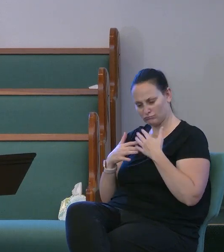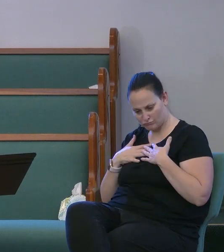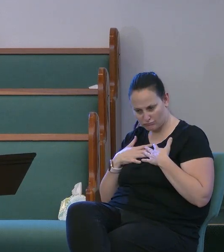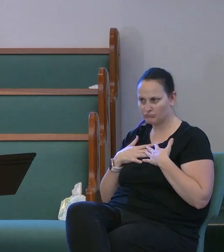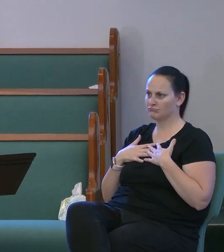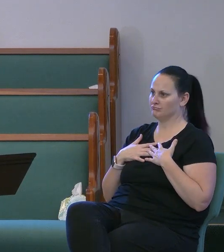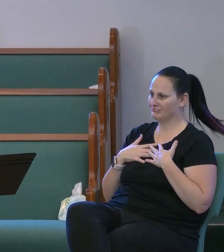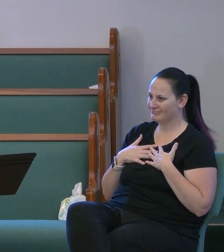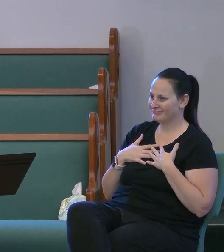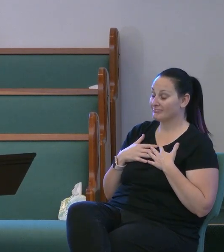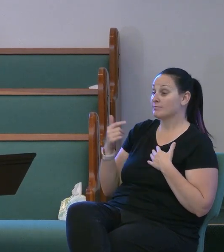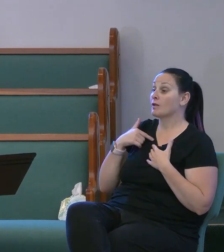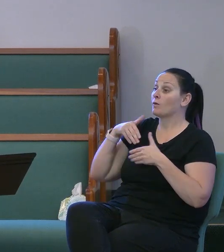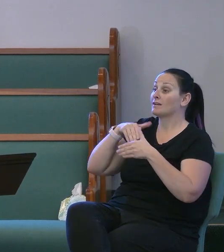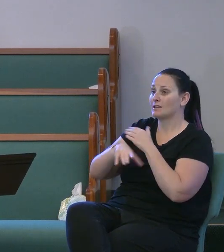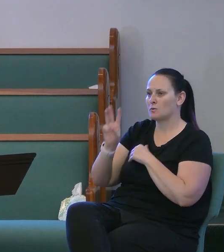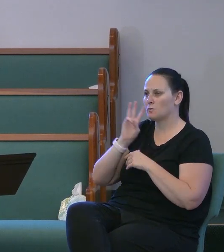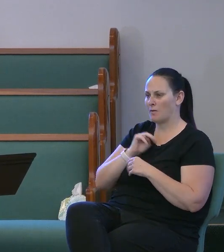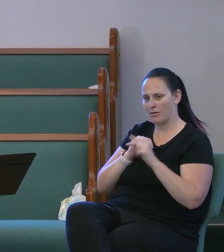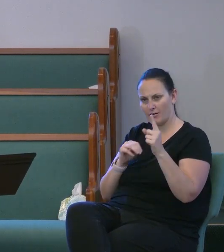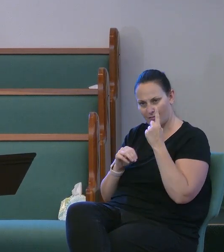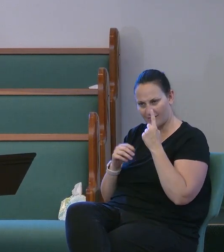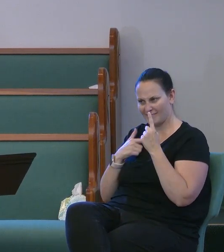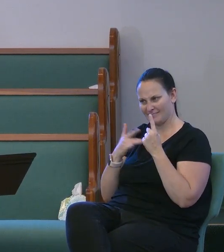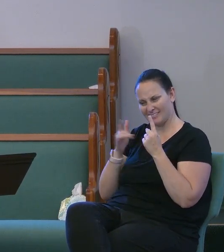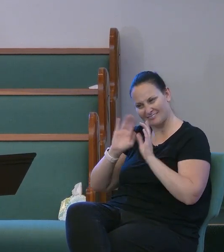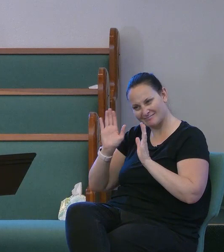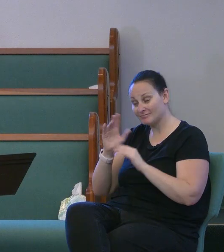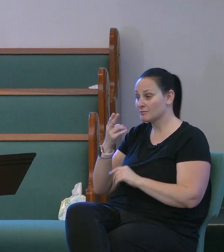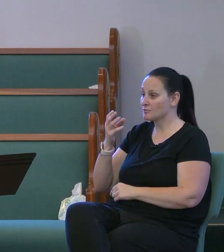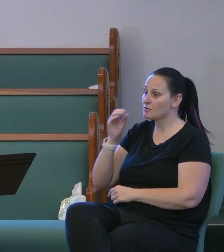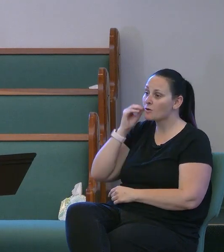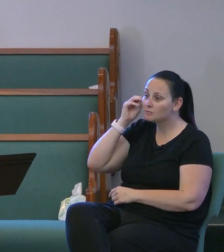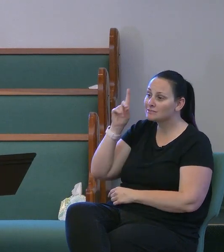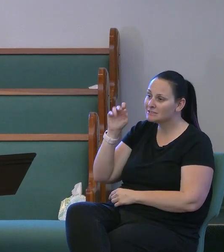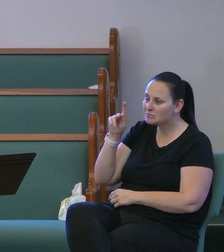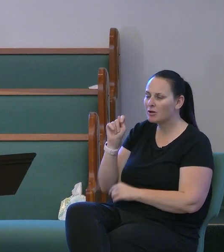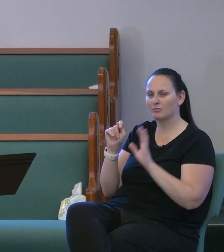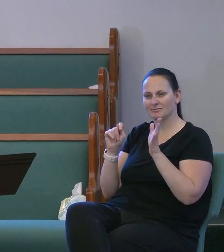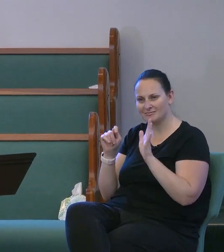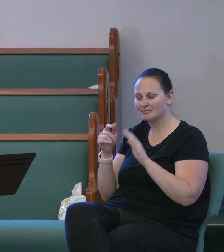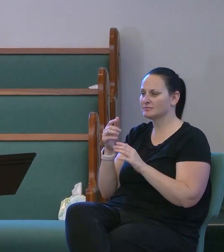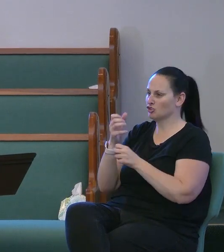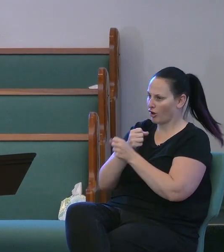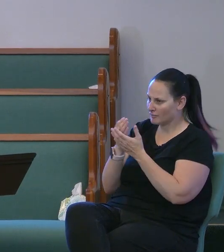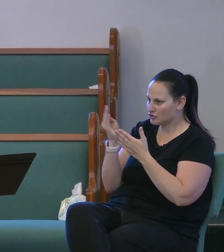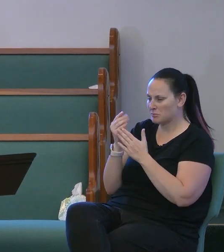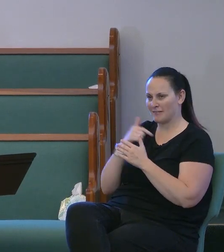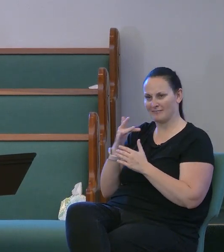walk in Walmart, I feel seen. I walk in Home Depot, I feel seen. I walk in my coffee shop, I feel